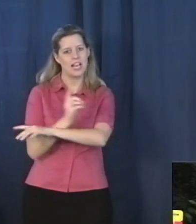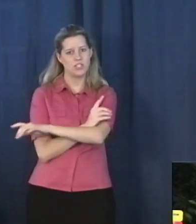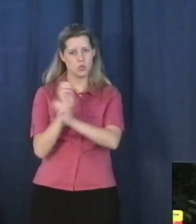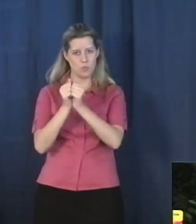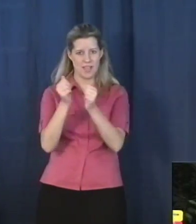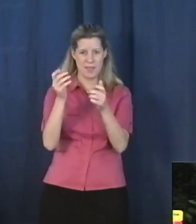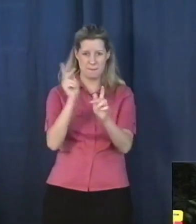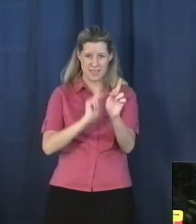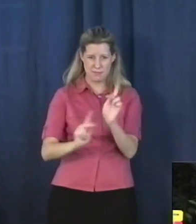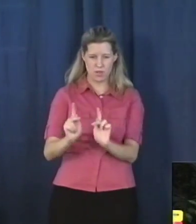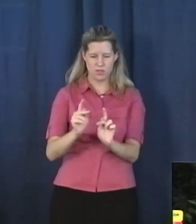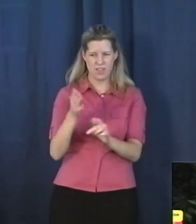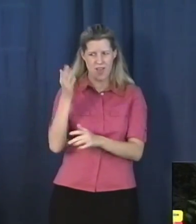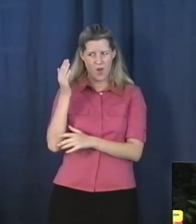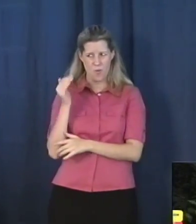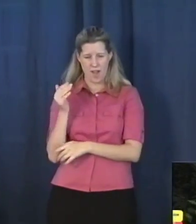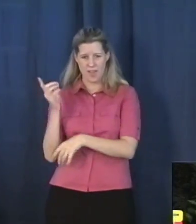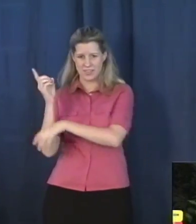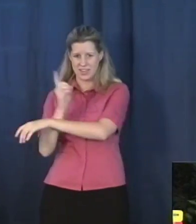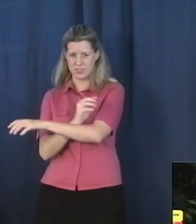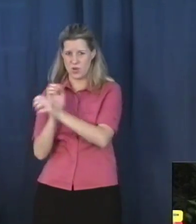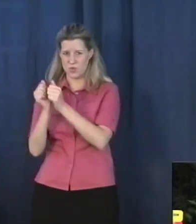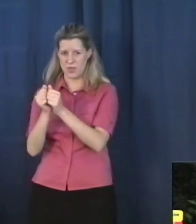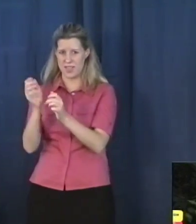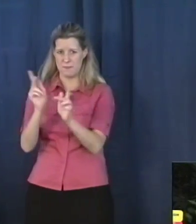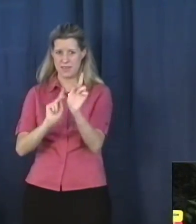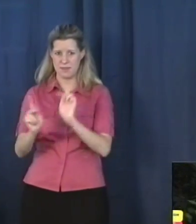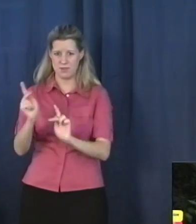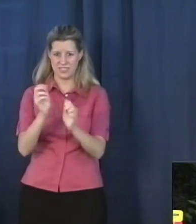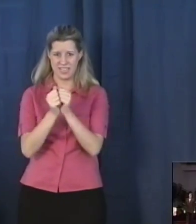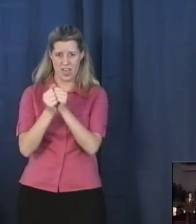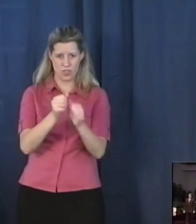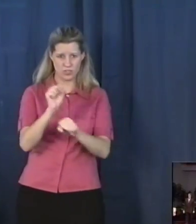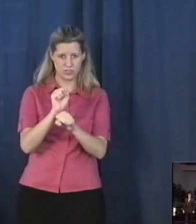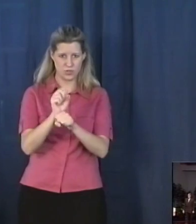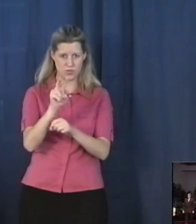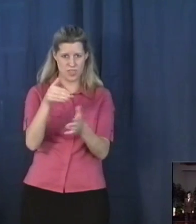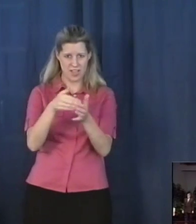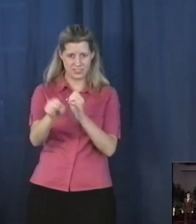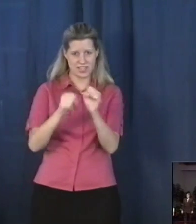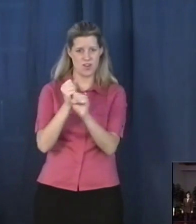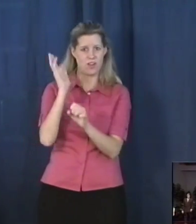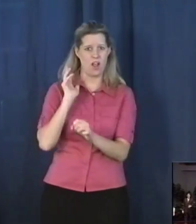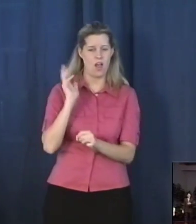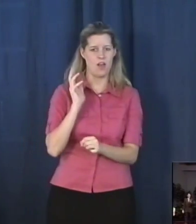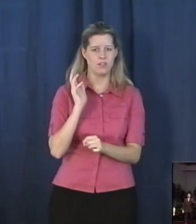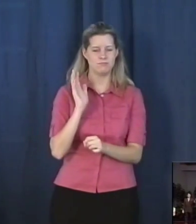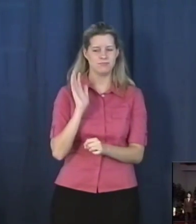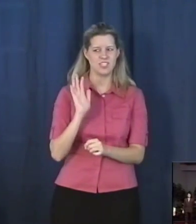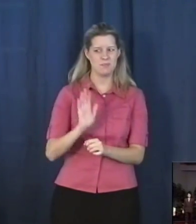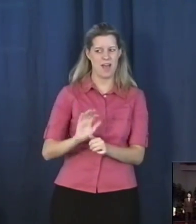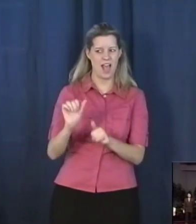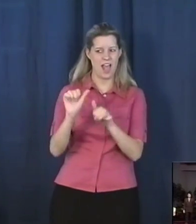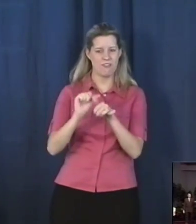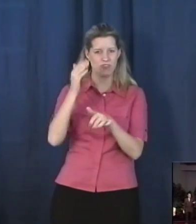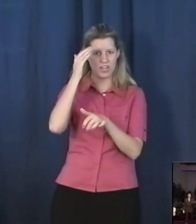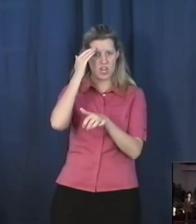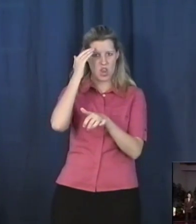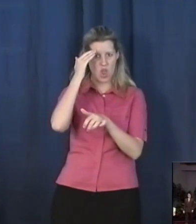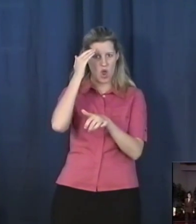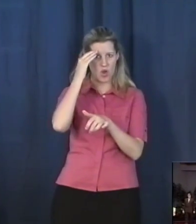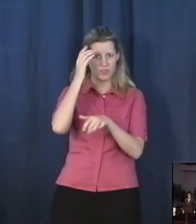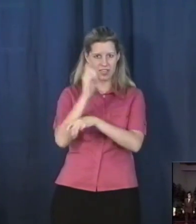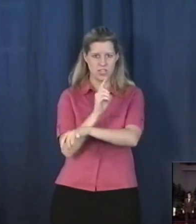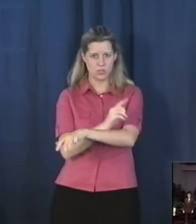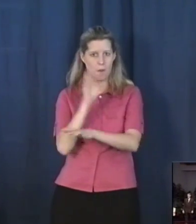Now, why would there be dinosaurs and people to carve together on these stones 2,000 years ago? Just about every known dinosaur is